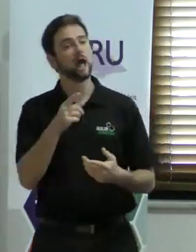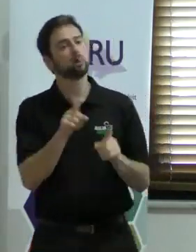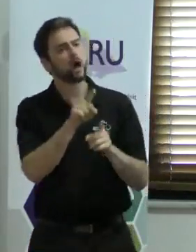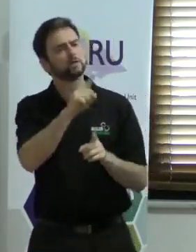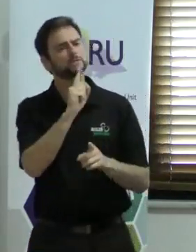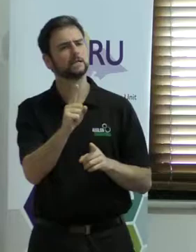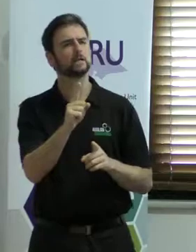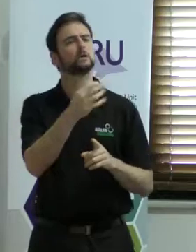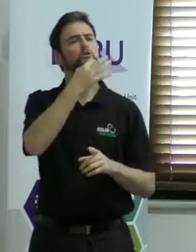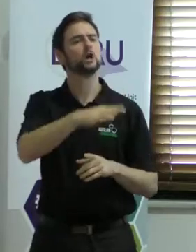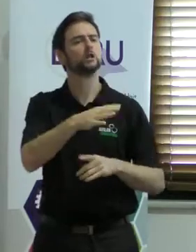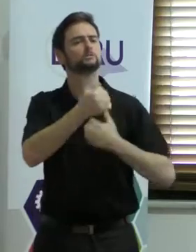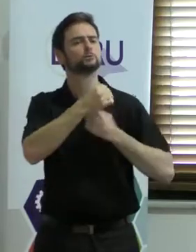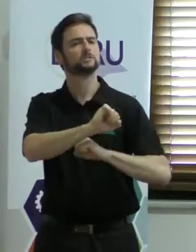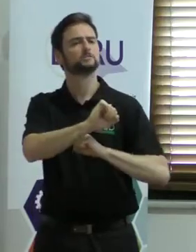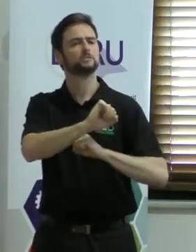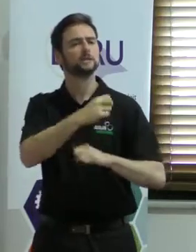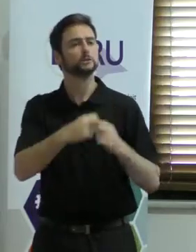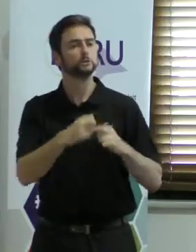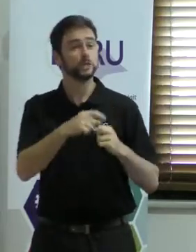a family issue or is it a legal issue?